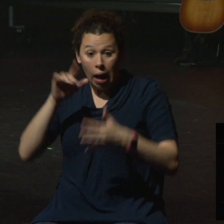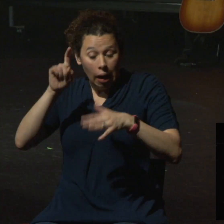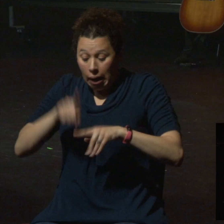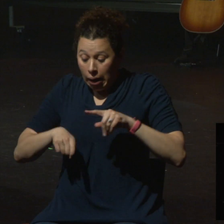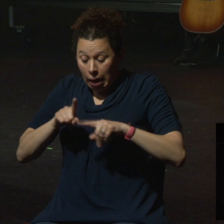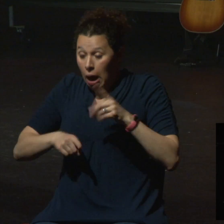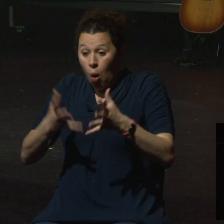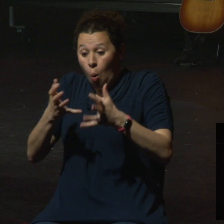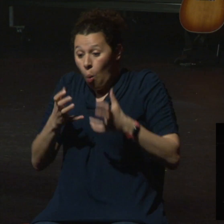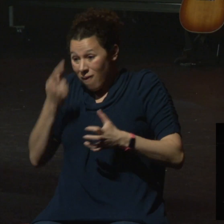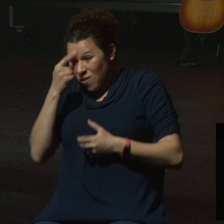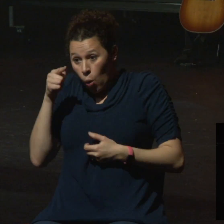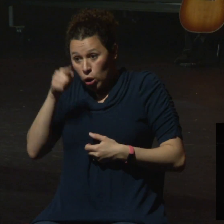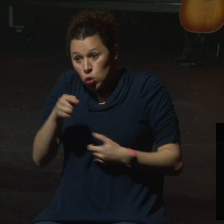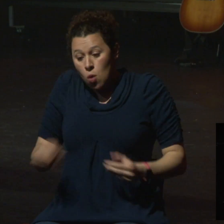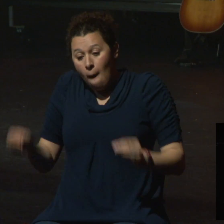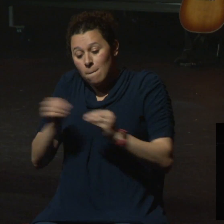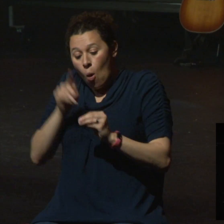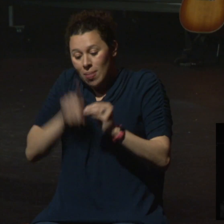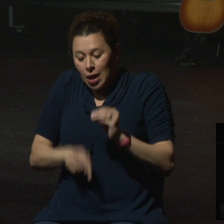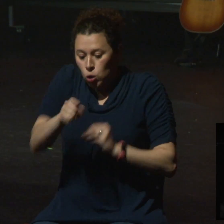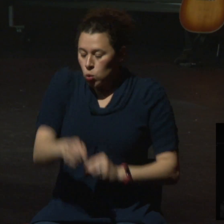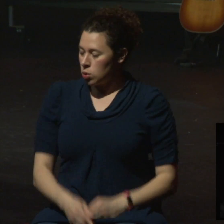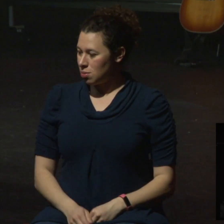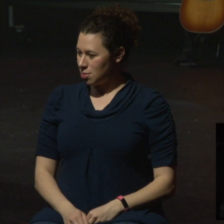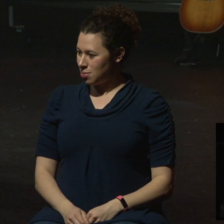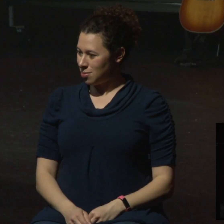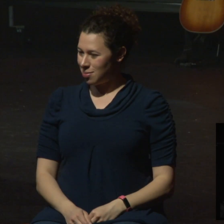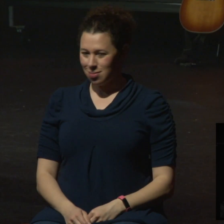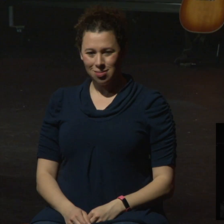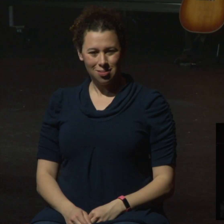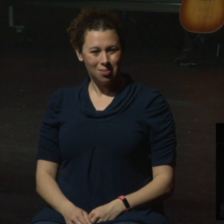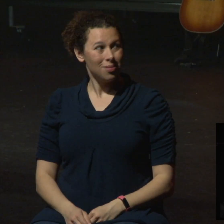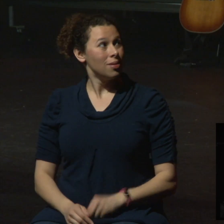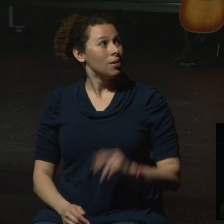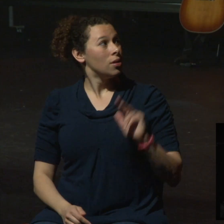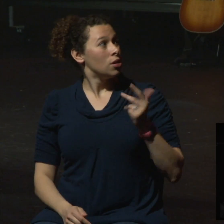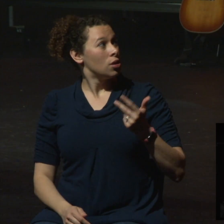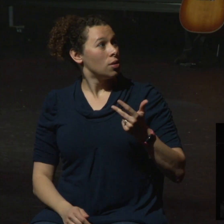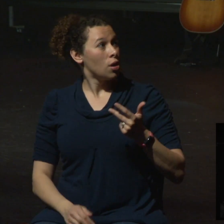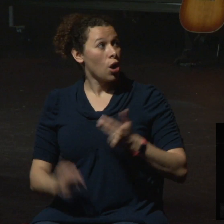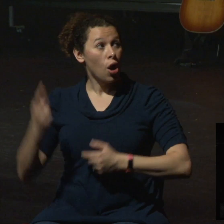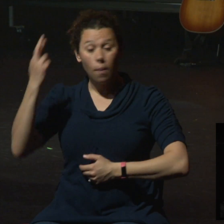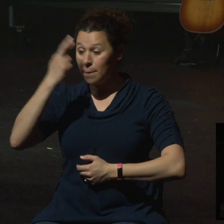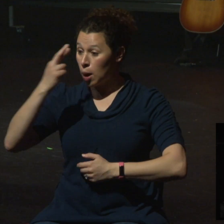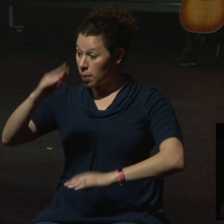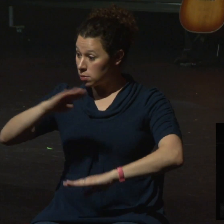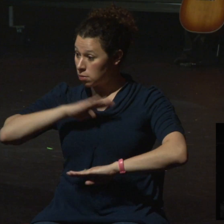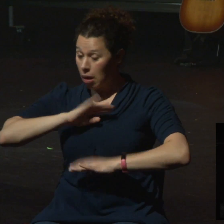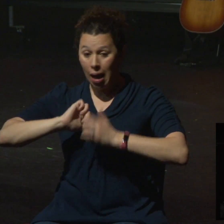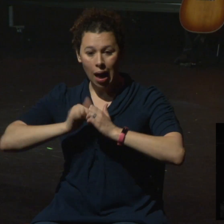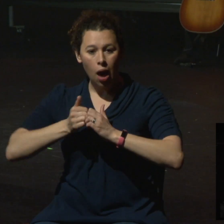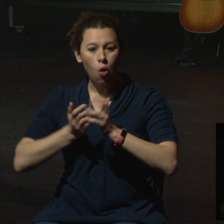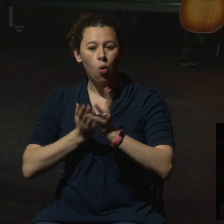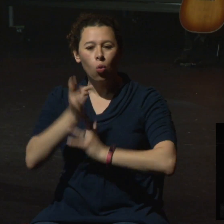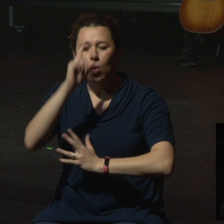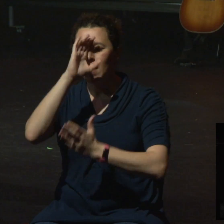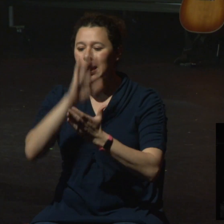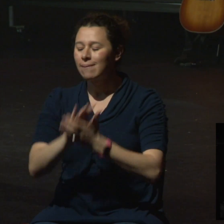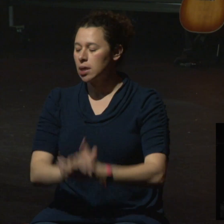Here's the third thing. Purpose is only fulfilled through belief. Your purpose will be